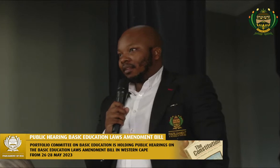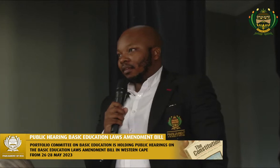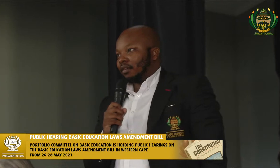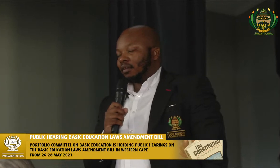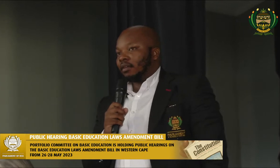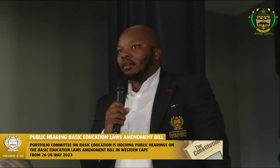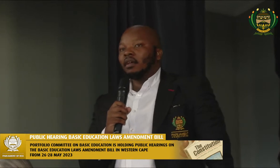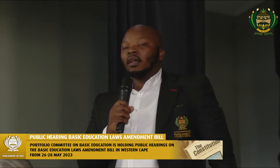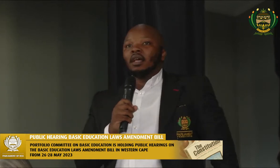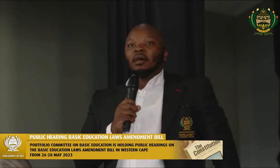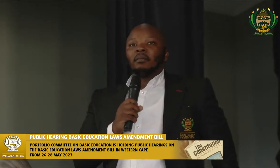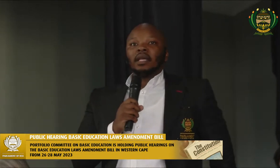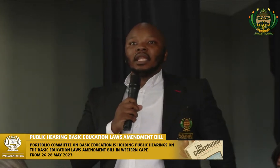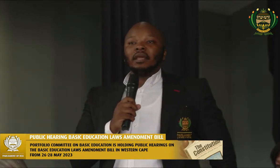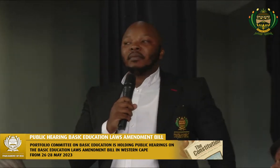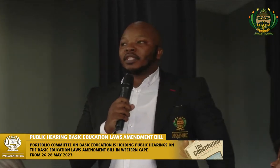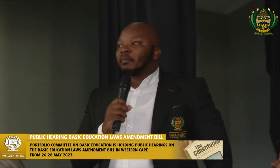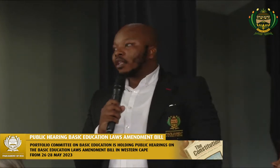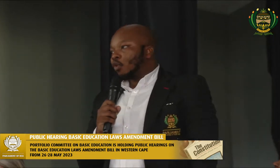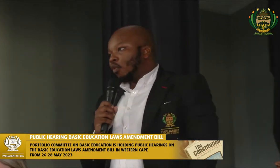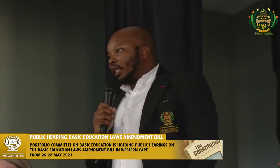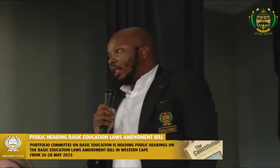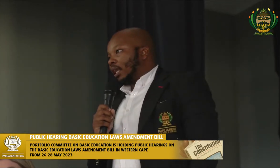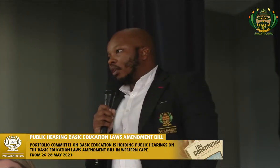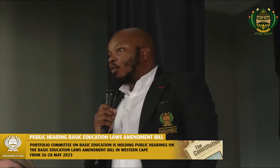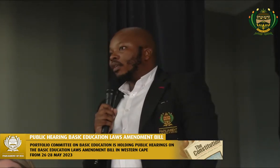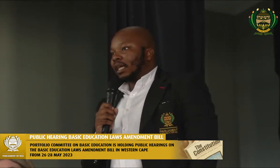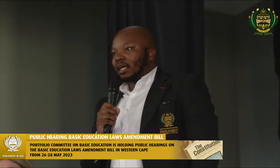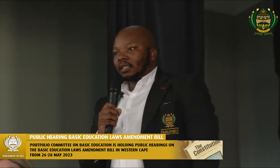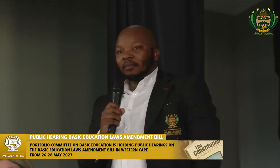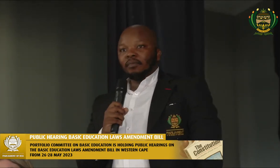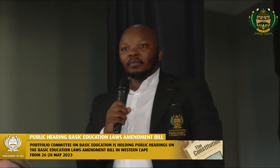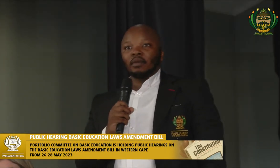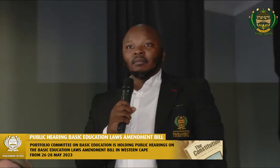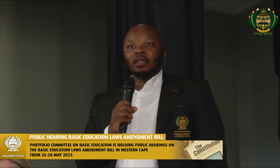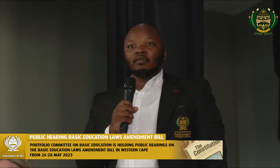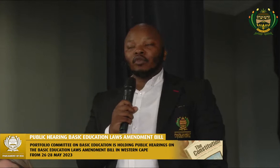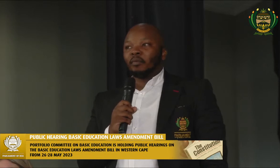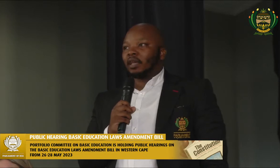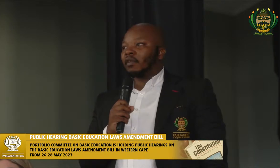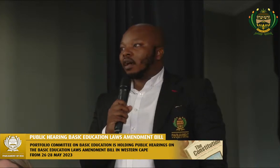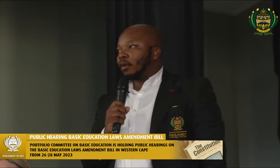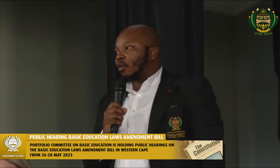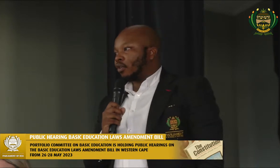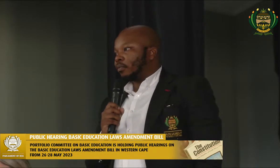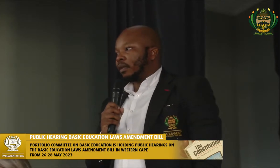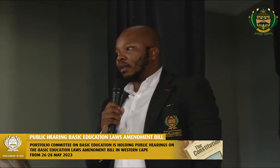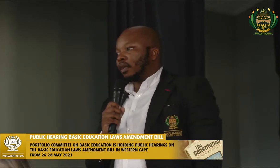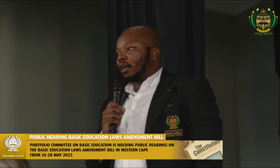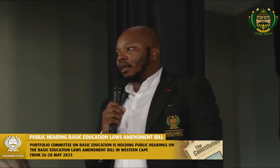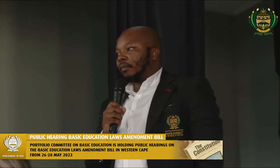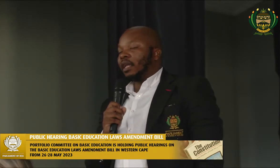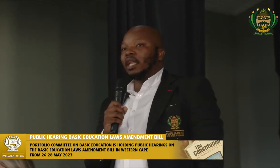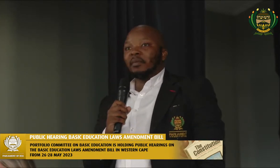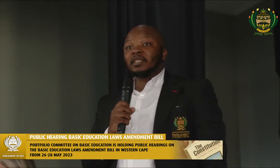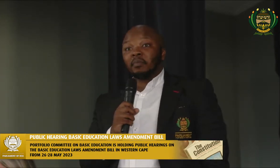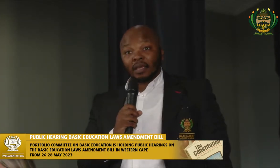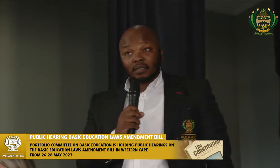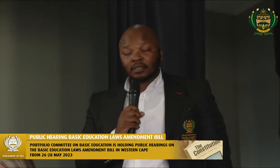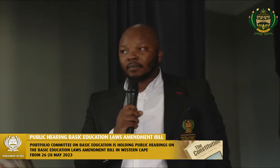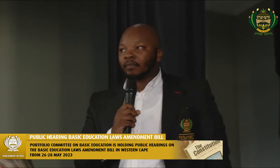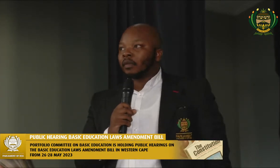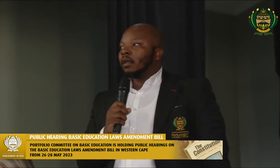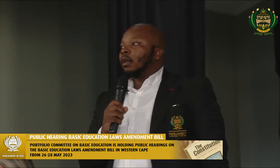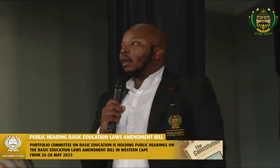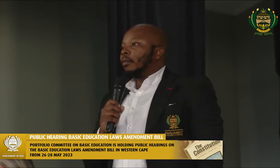Molweni. My name is Bakolile, no Dada. Many of you may have come across me. My name is